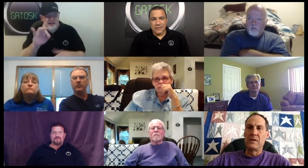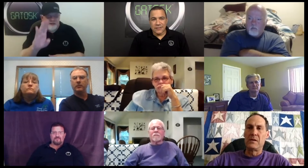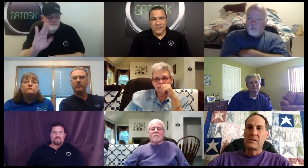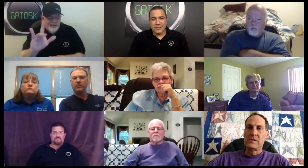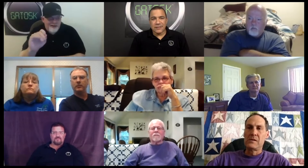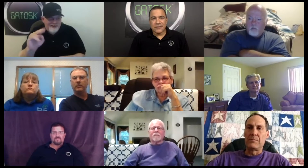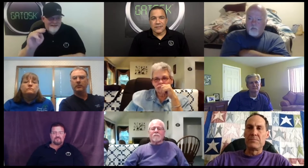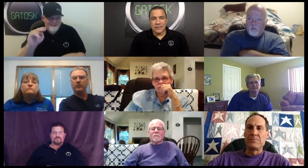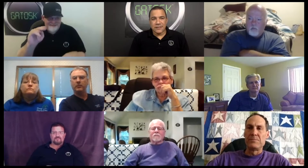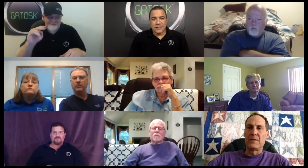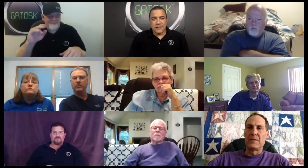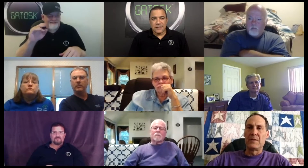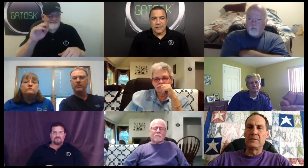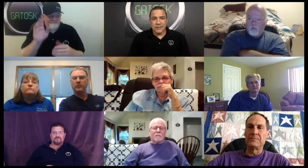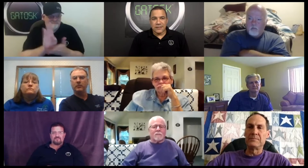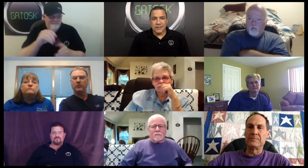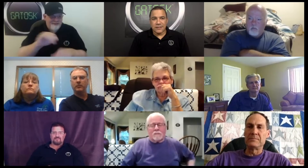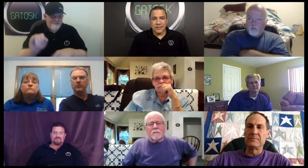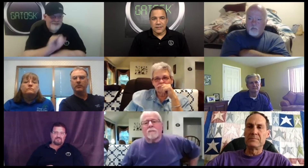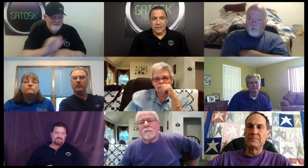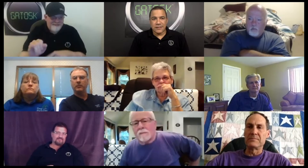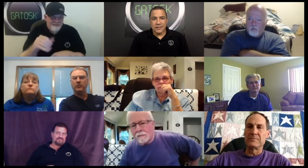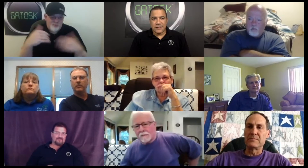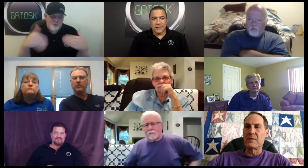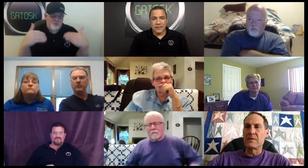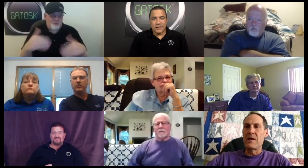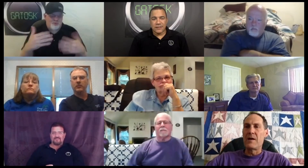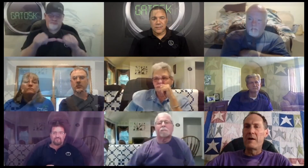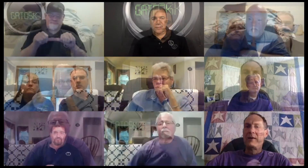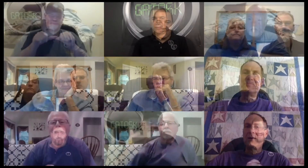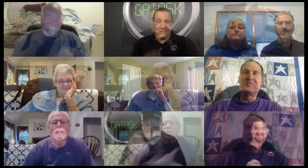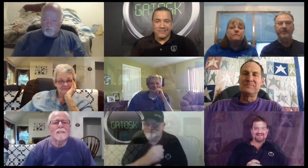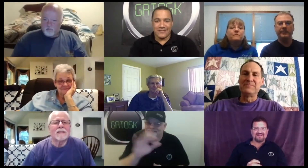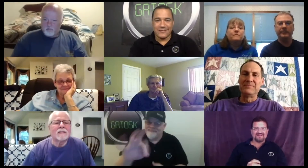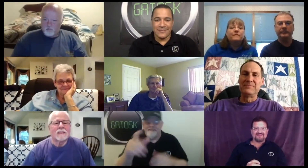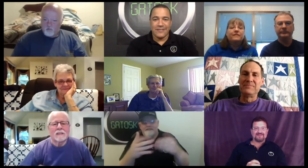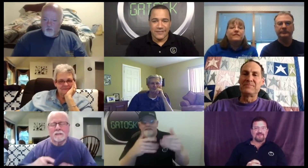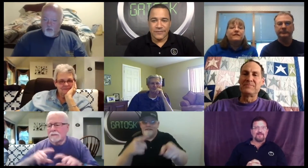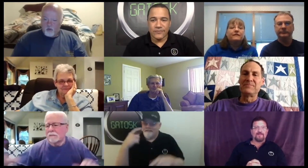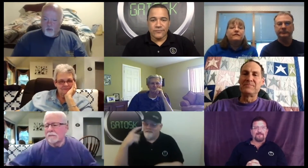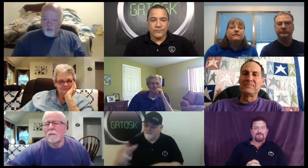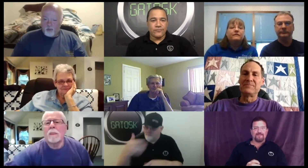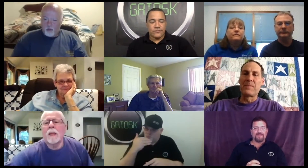It's 8 billion movies in industry is going to continue. So,